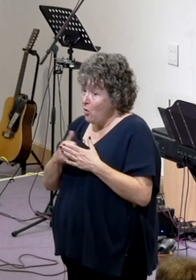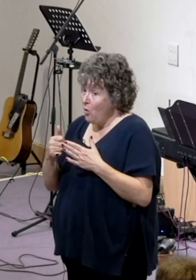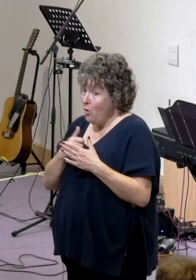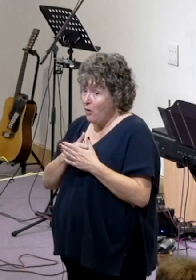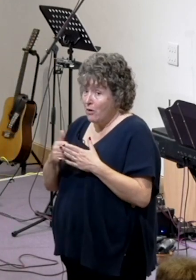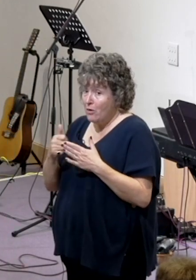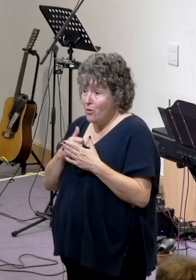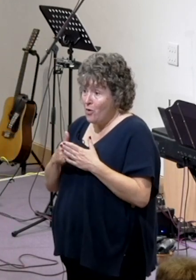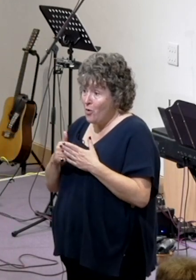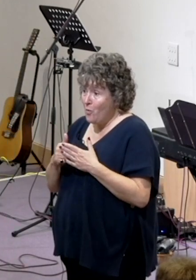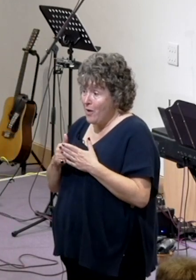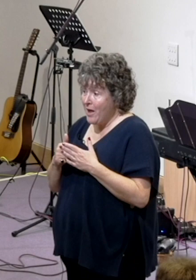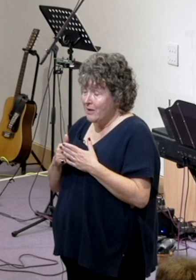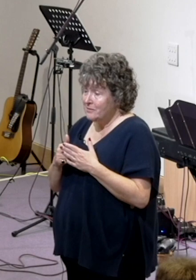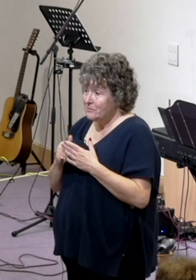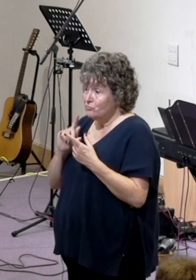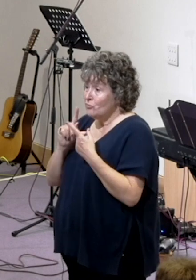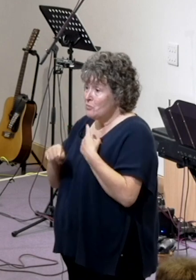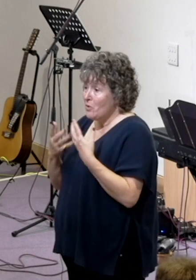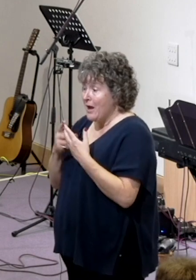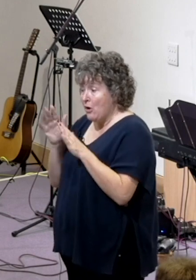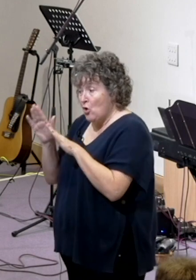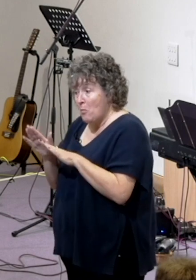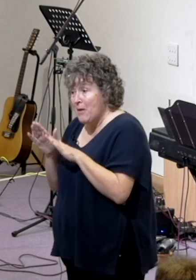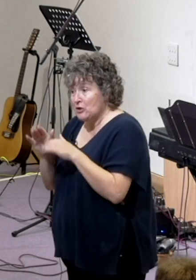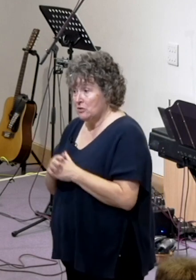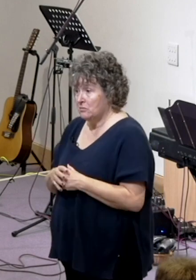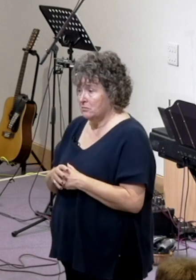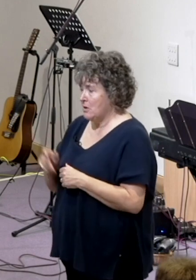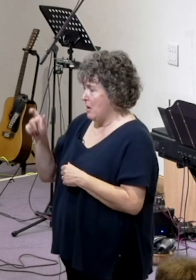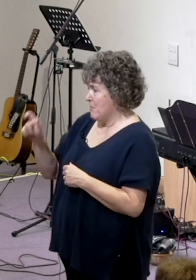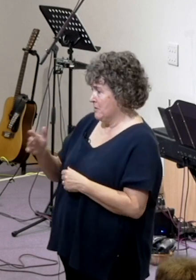respond with compassion and forgiveness to those who hurt us?